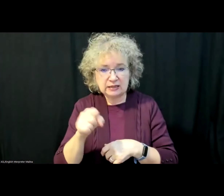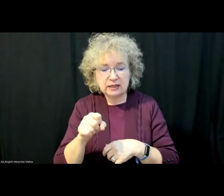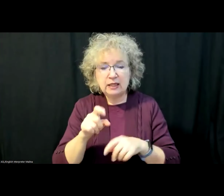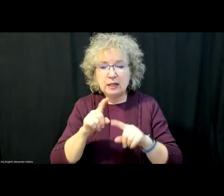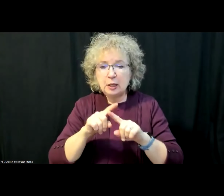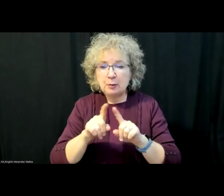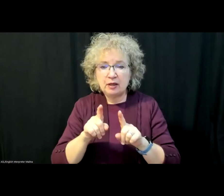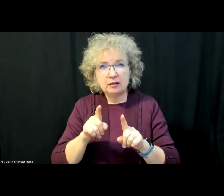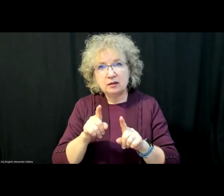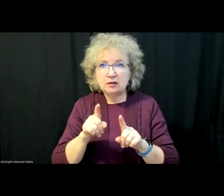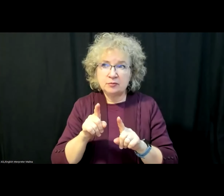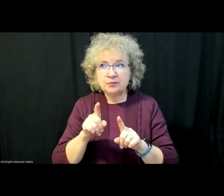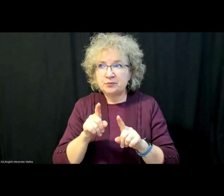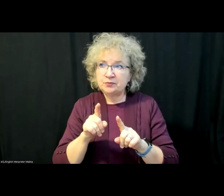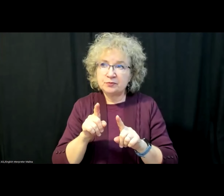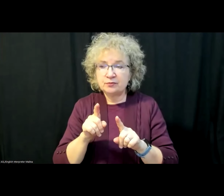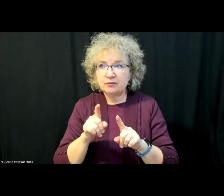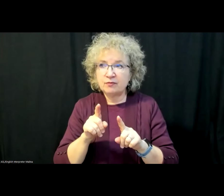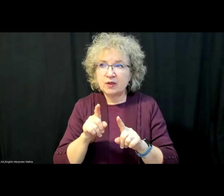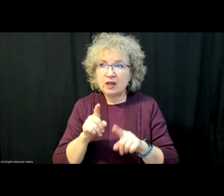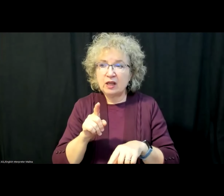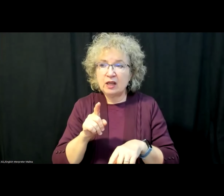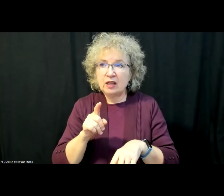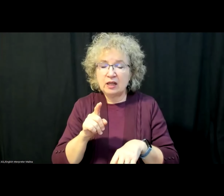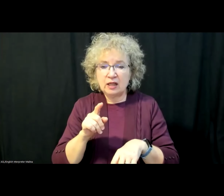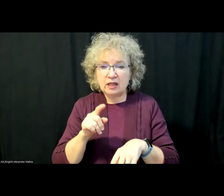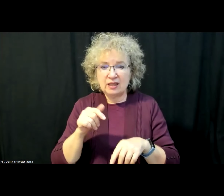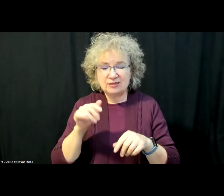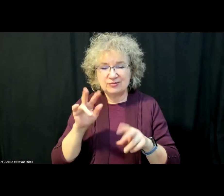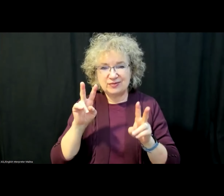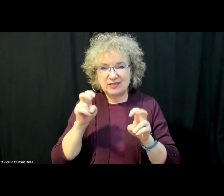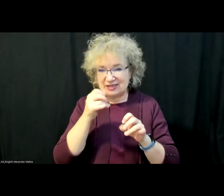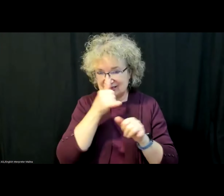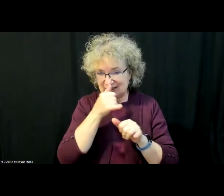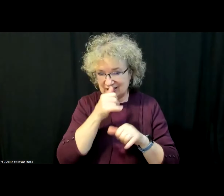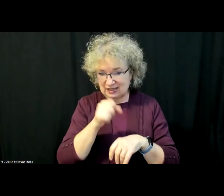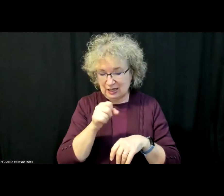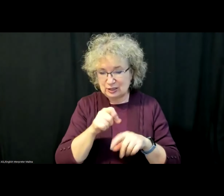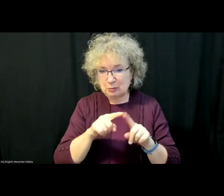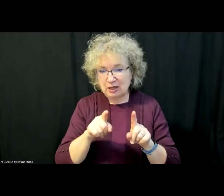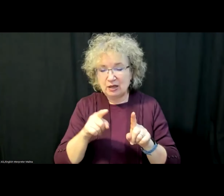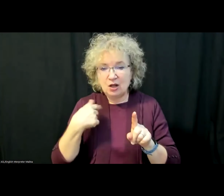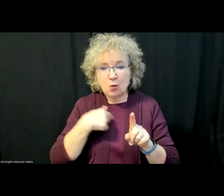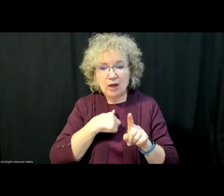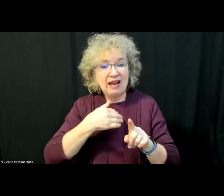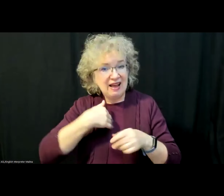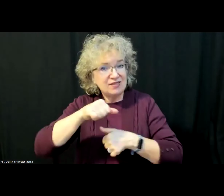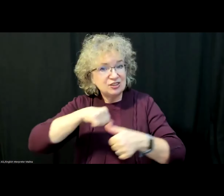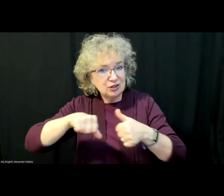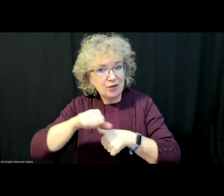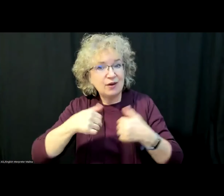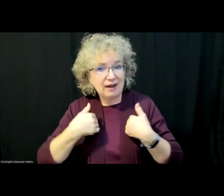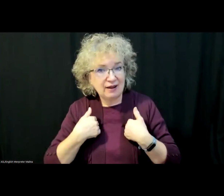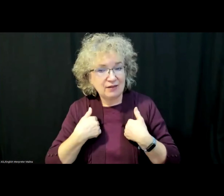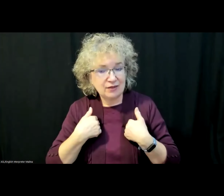like we, I mean, this is corny, I admit it, but we've got each other, and we